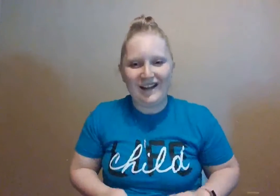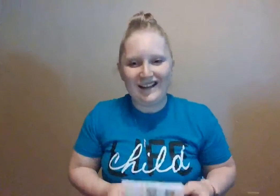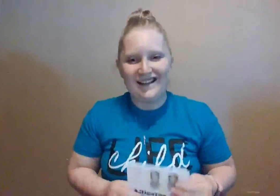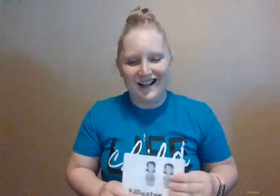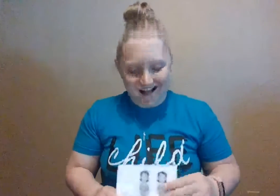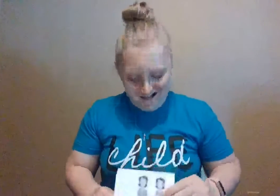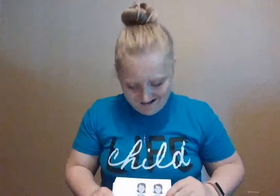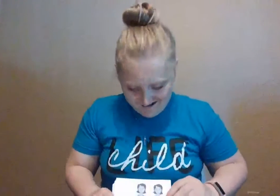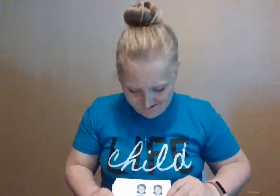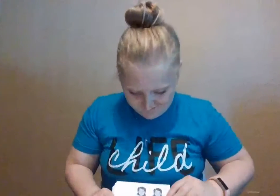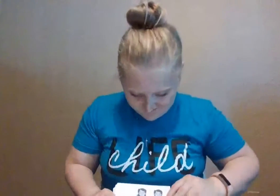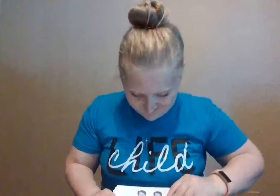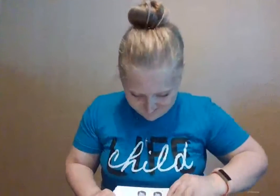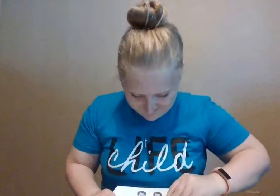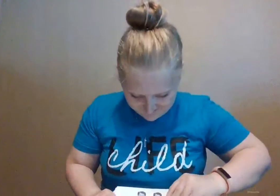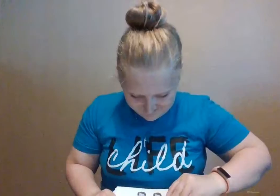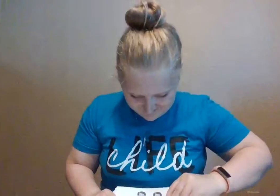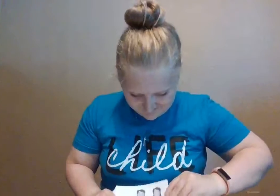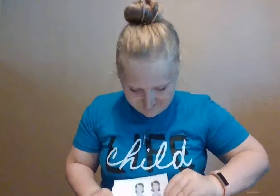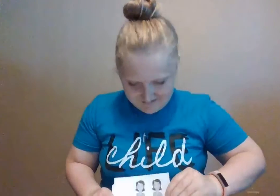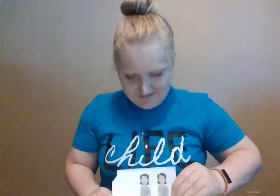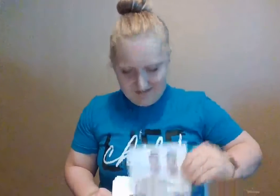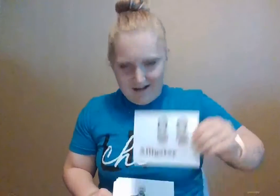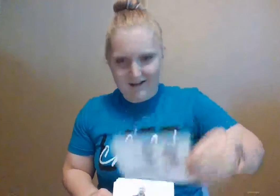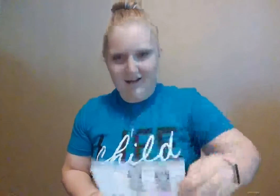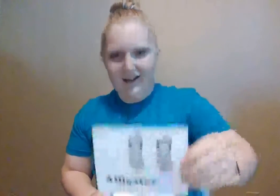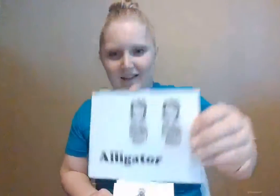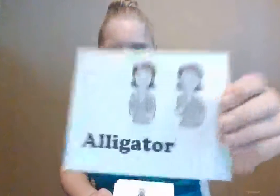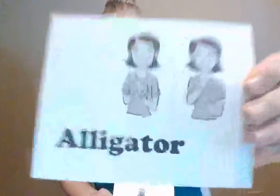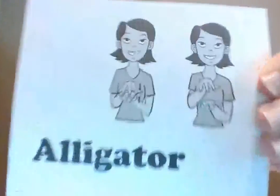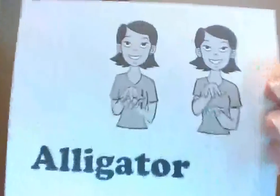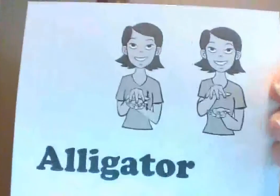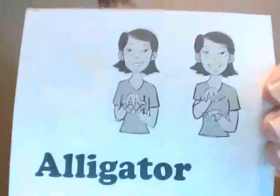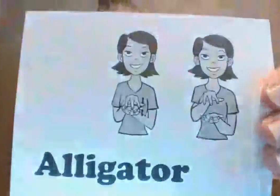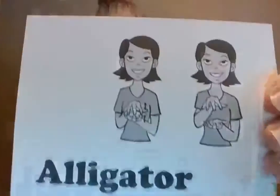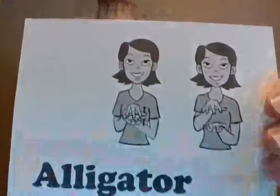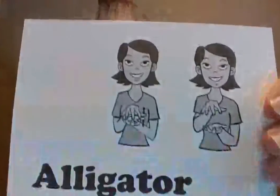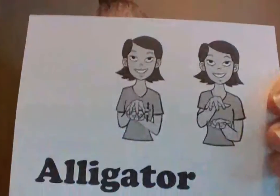Great job. All right, that was alligator.